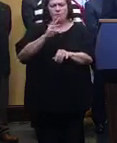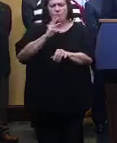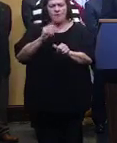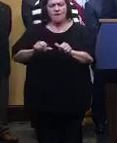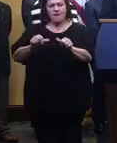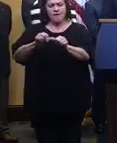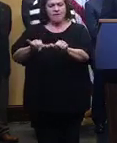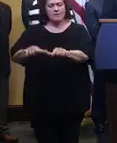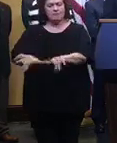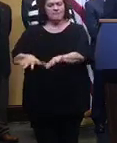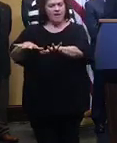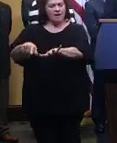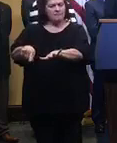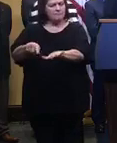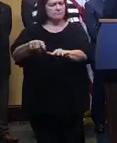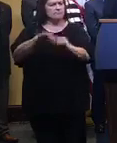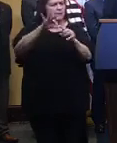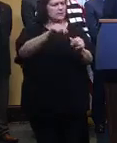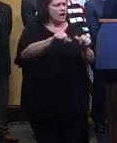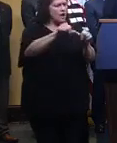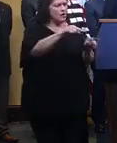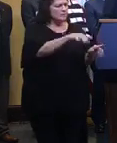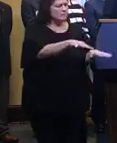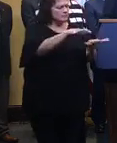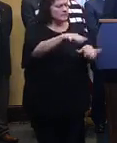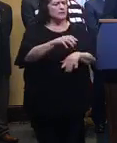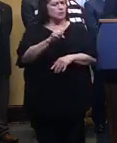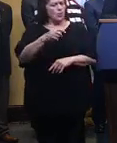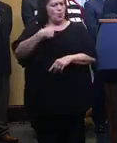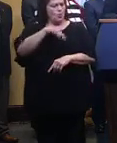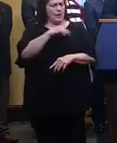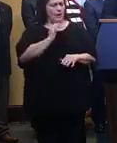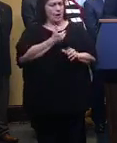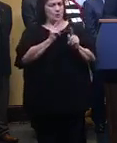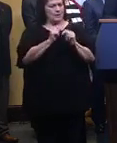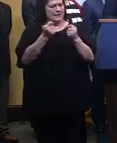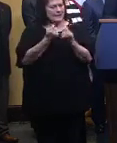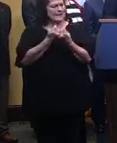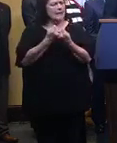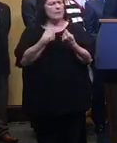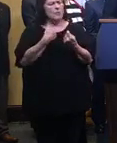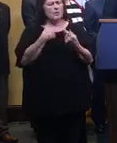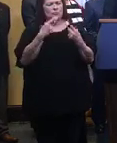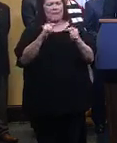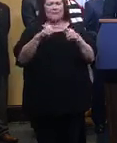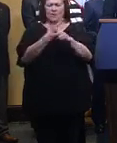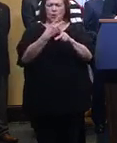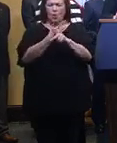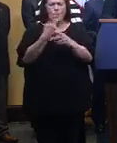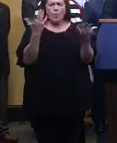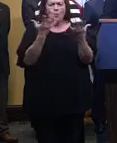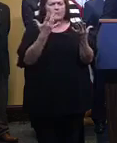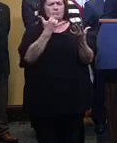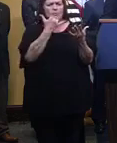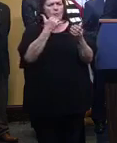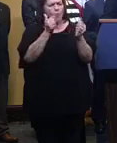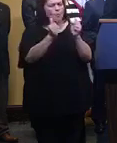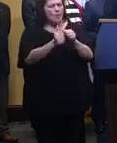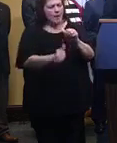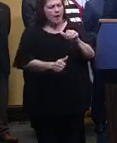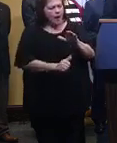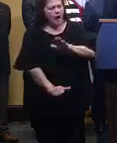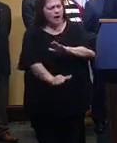DPW team, and Hassan and Bob's teams, have been looking at what is happening underneath the streets. And you're going to hear more about that from the